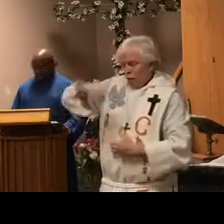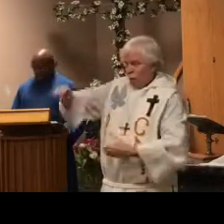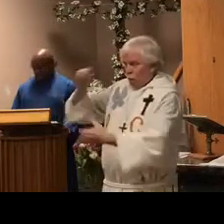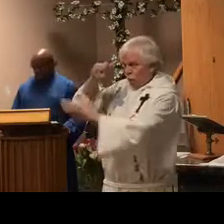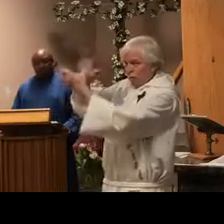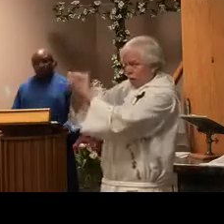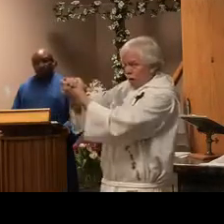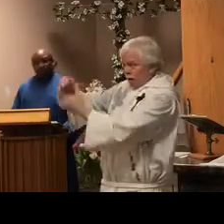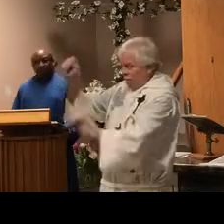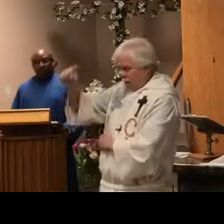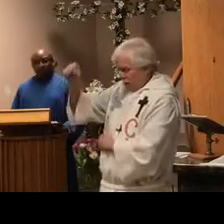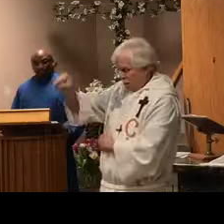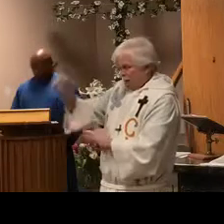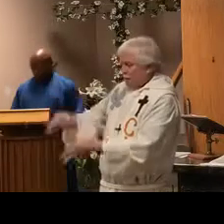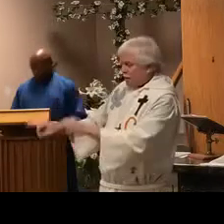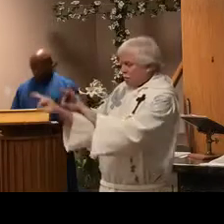Yes,